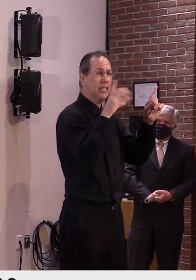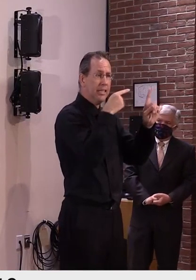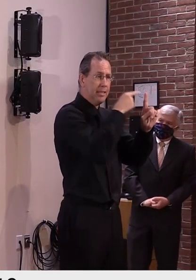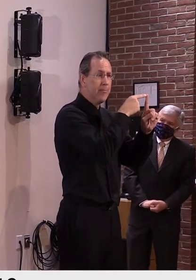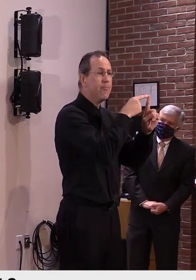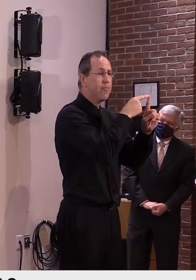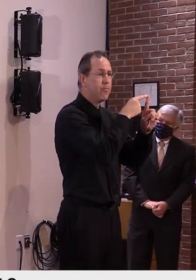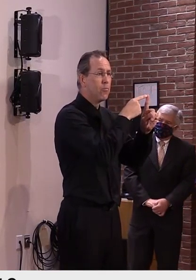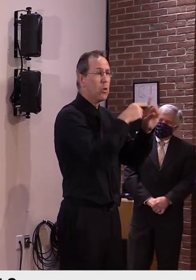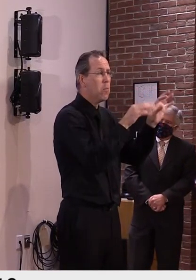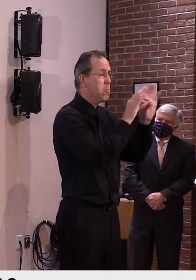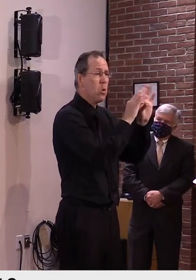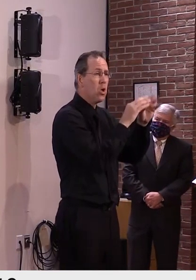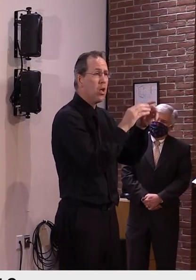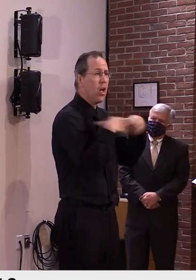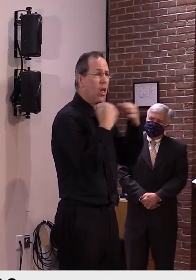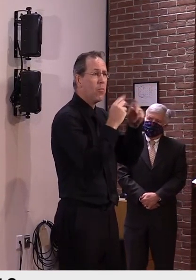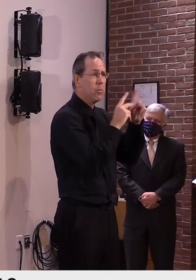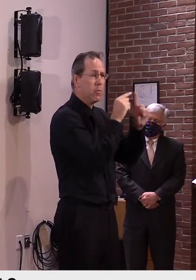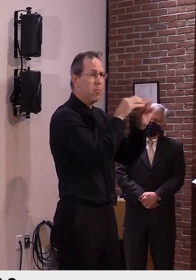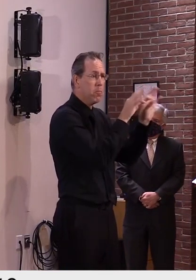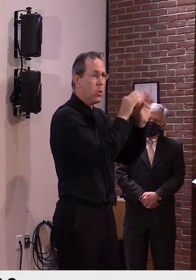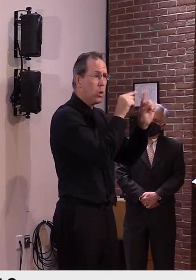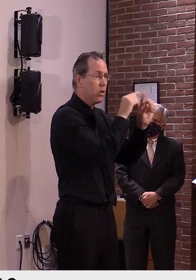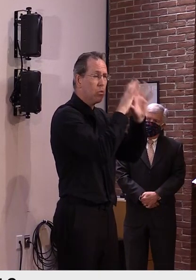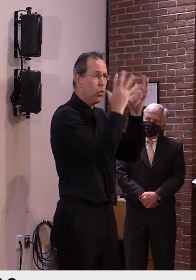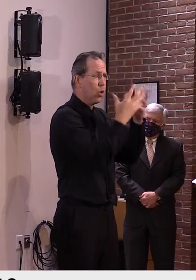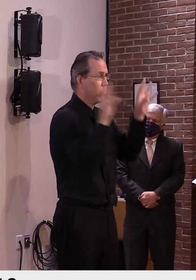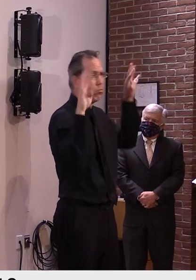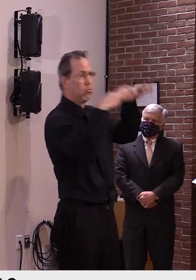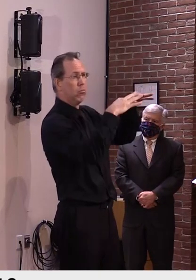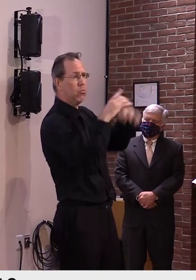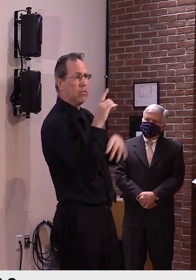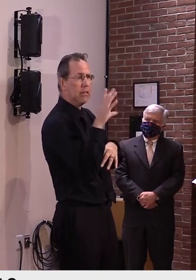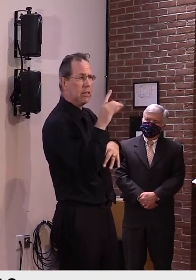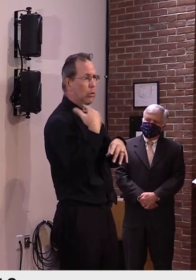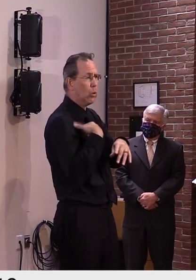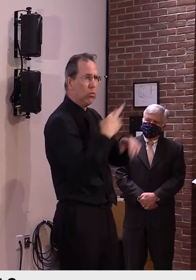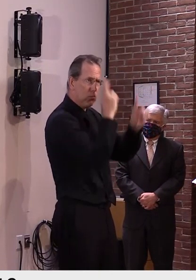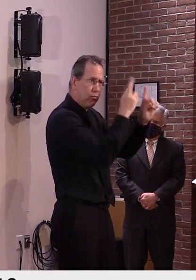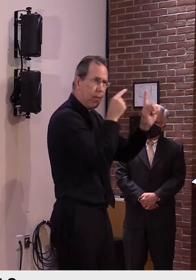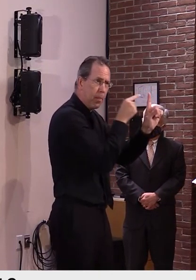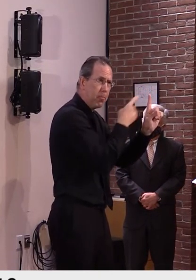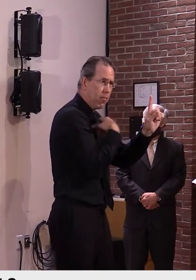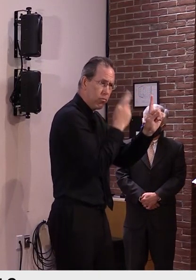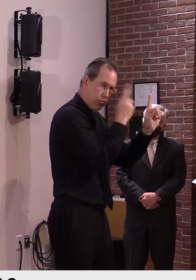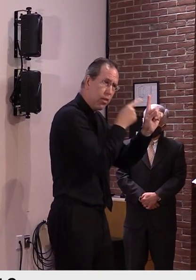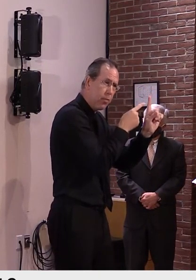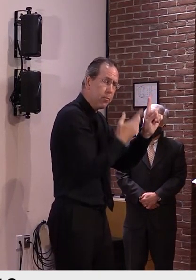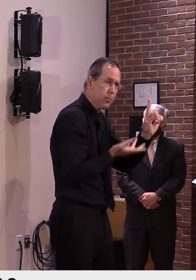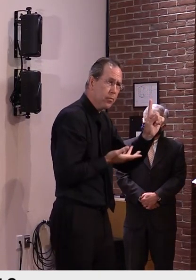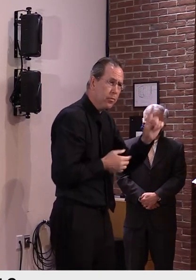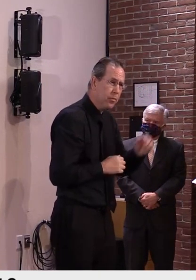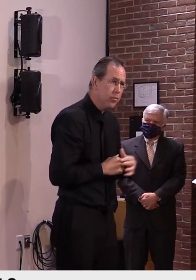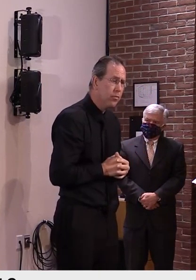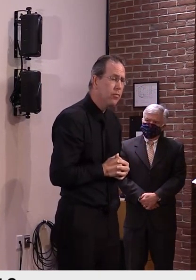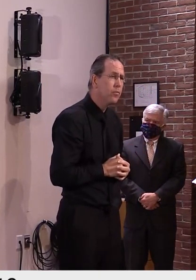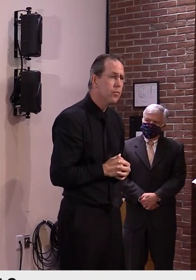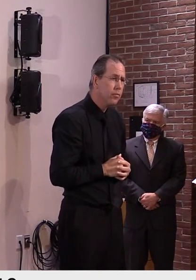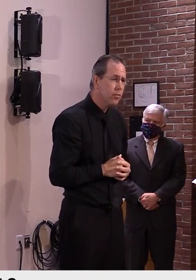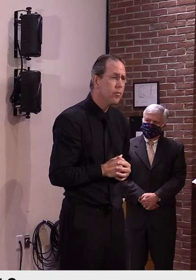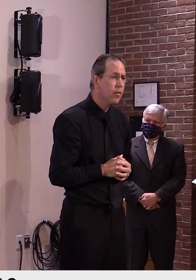health directed organizations in the world, highly respected. I think it's actually a